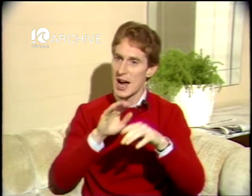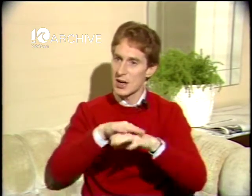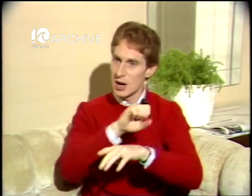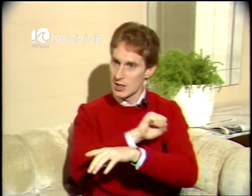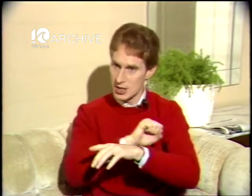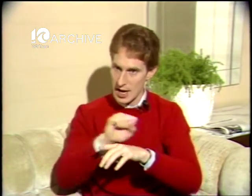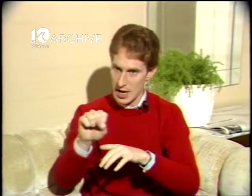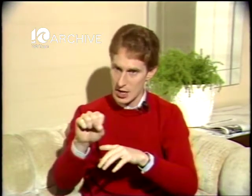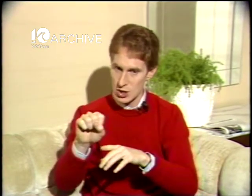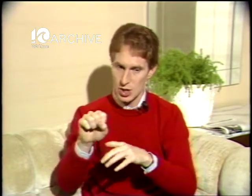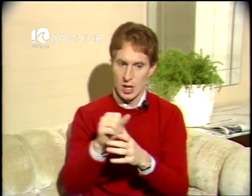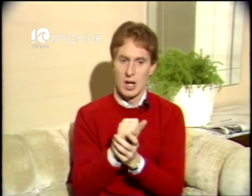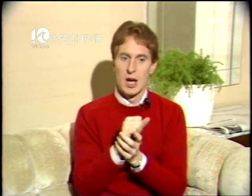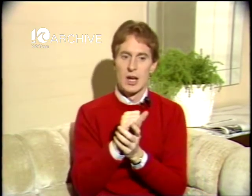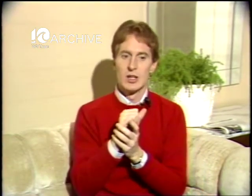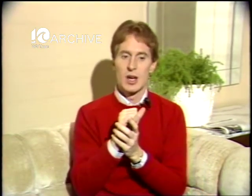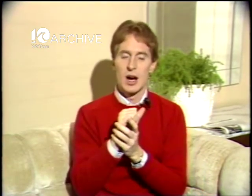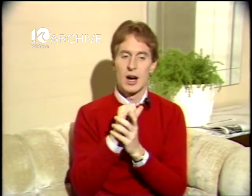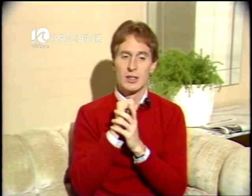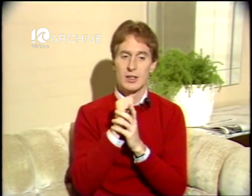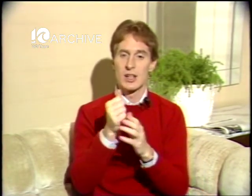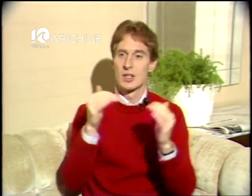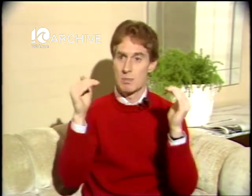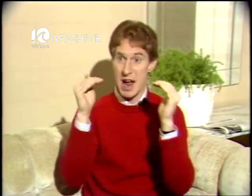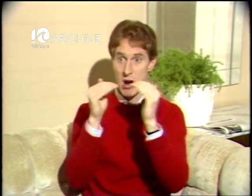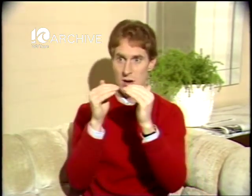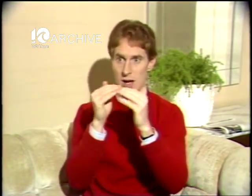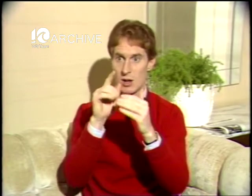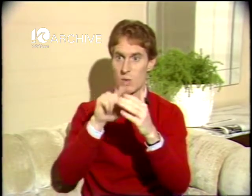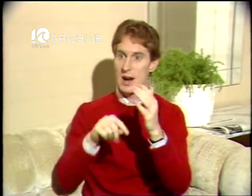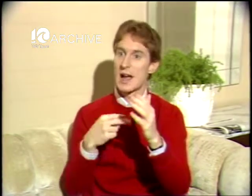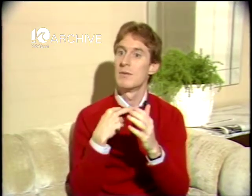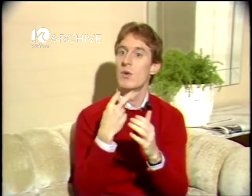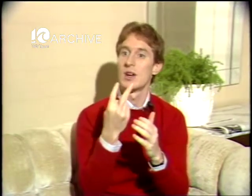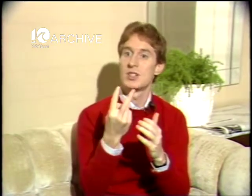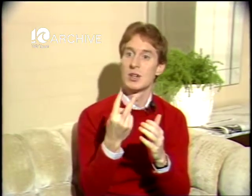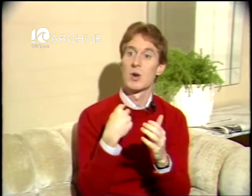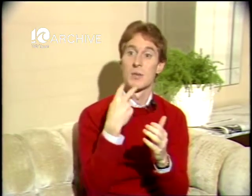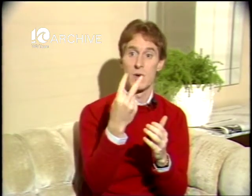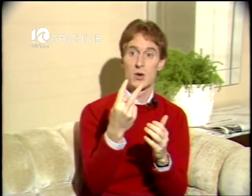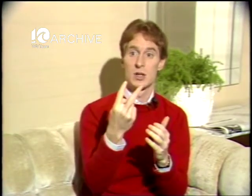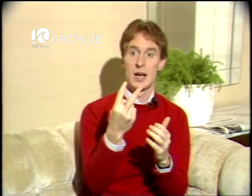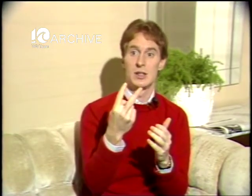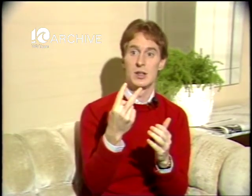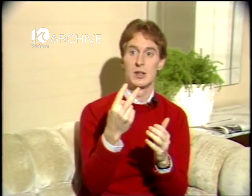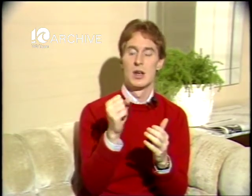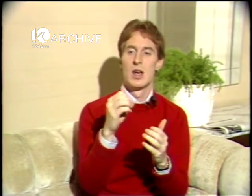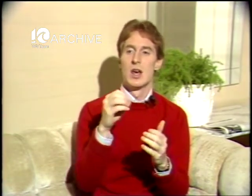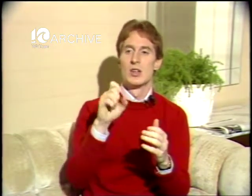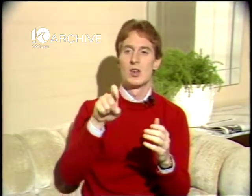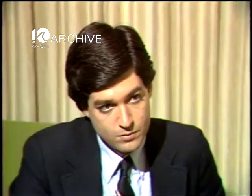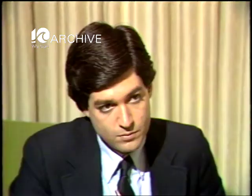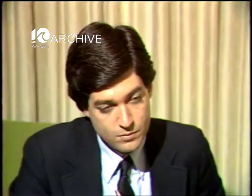on stage doesn't parallel what I am voicing, what I'm vocalizing. So I just have